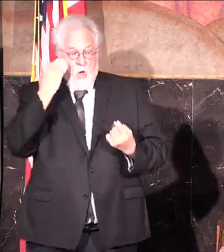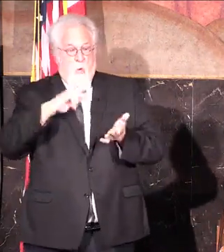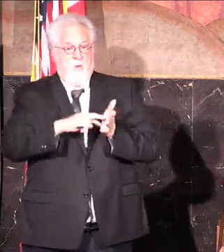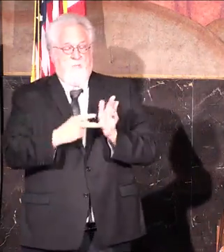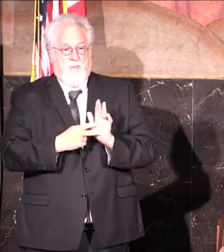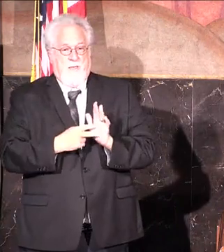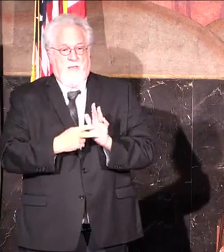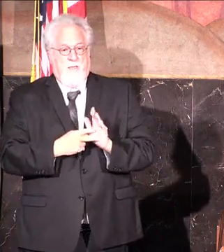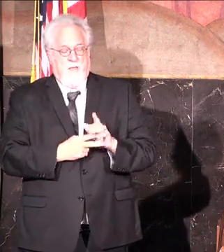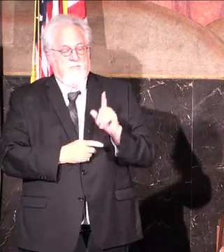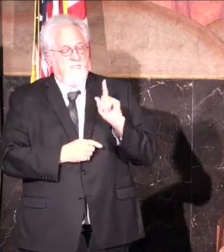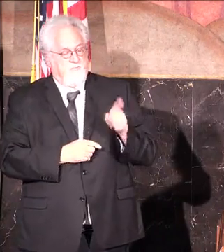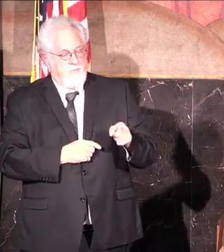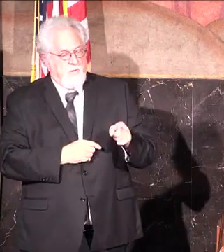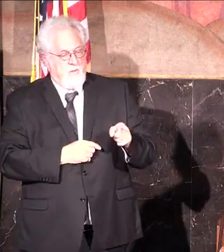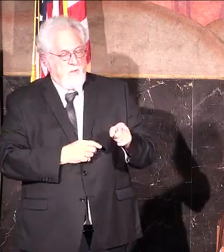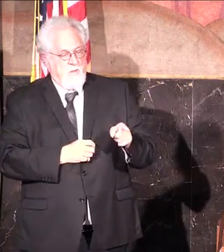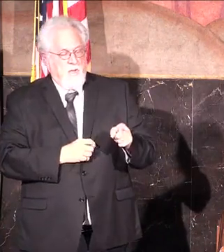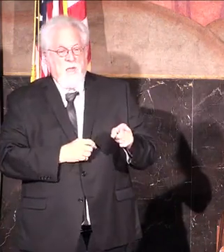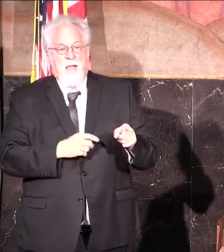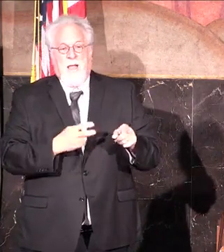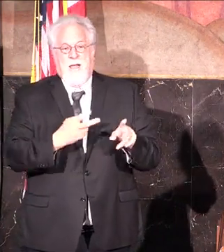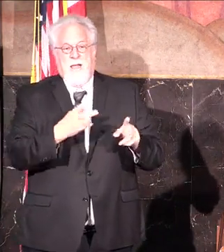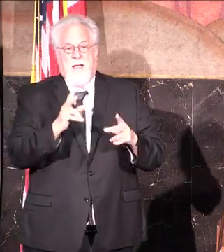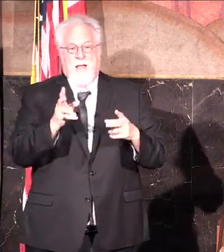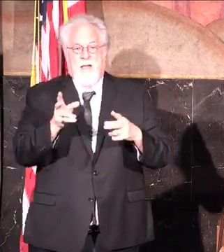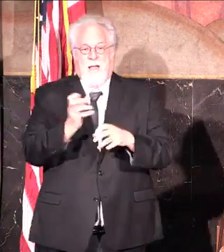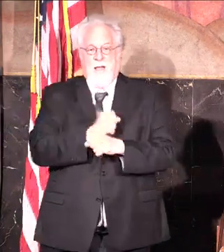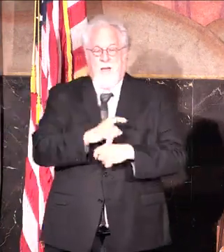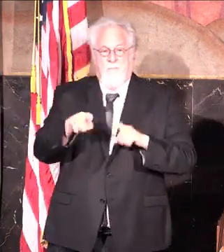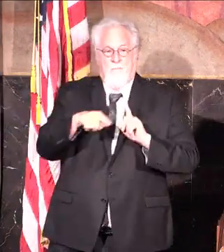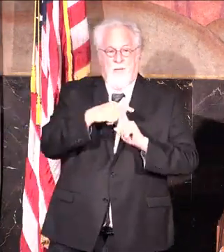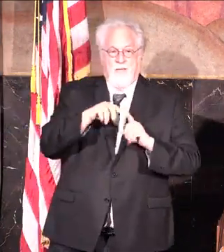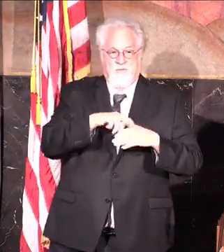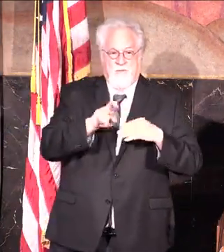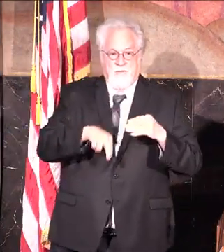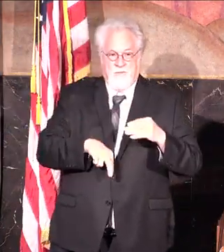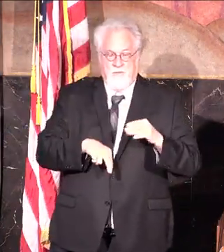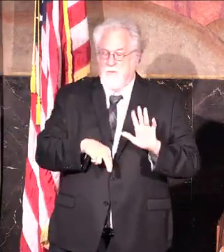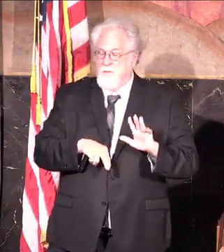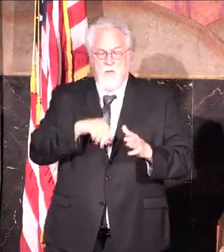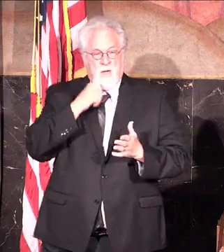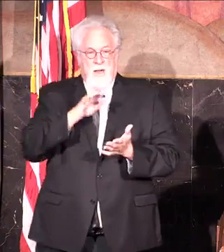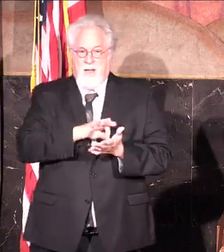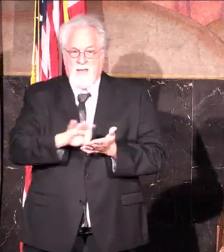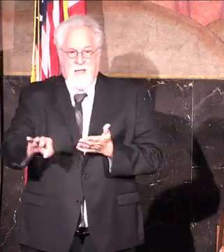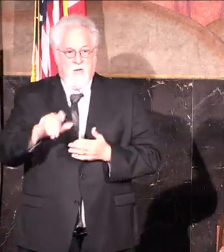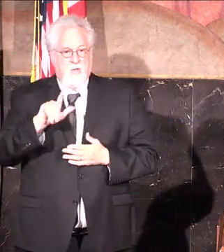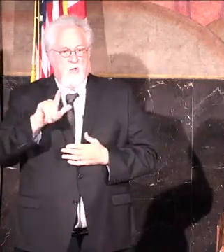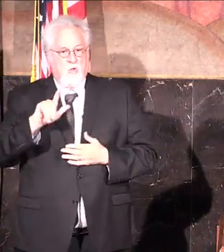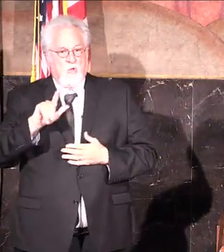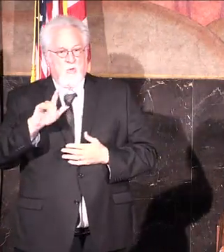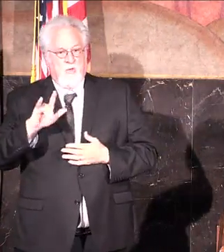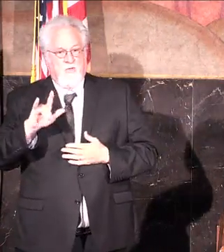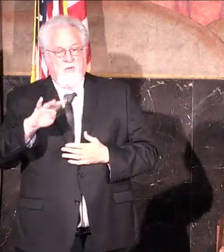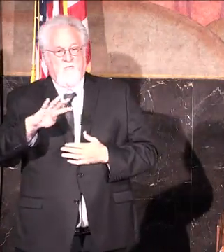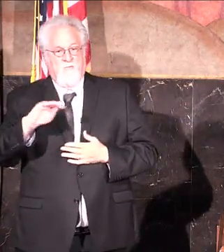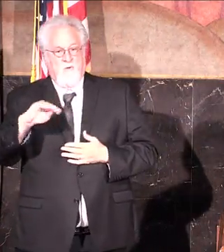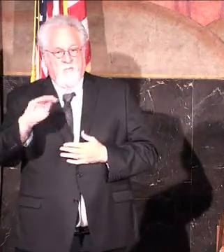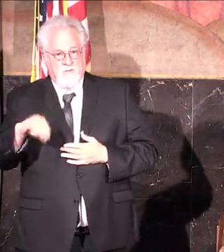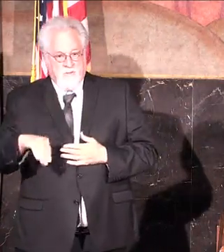mean one that derives from a positive result on the test. That does not count the 25 to 40% of people